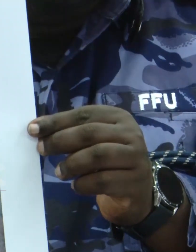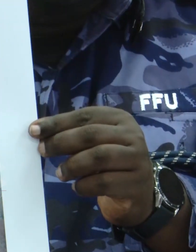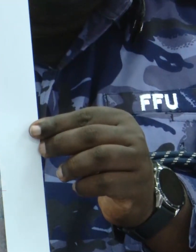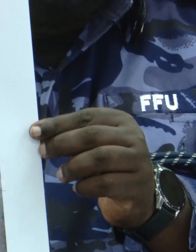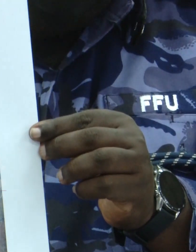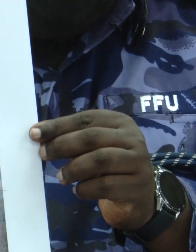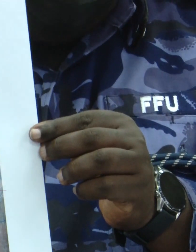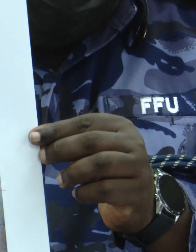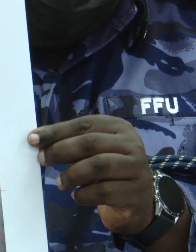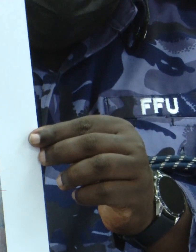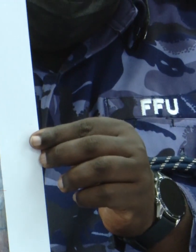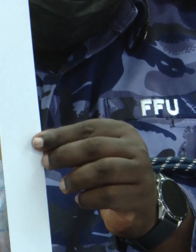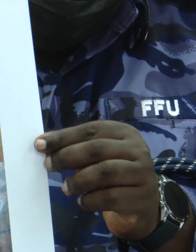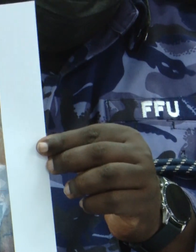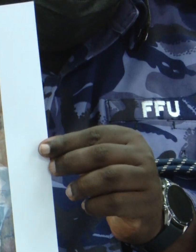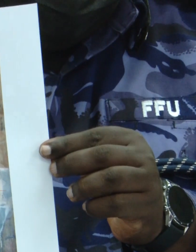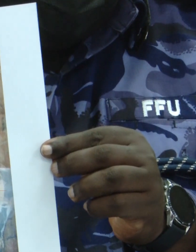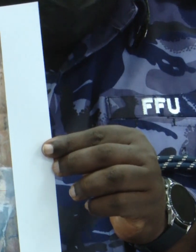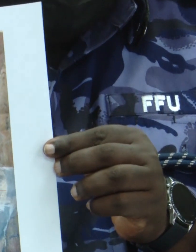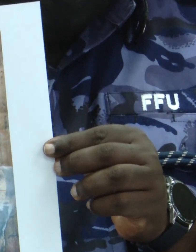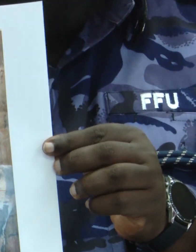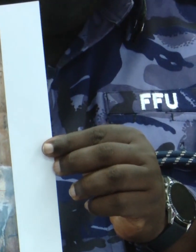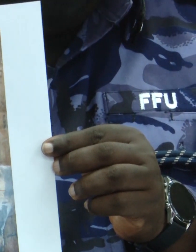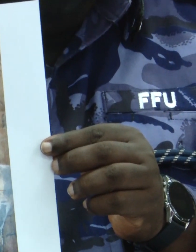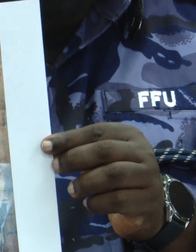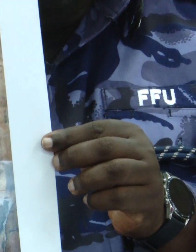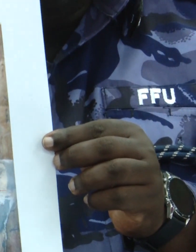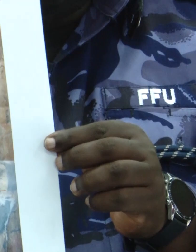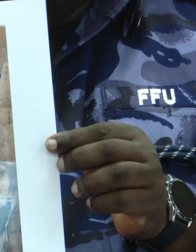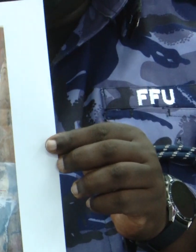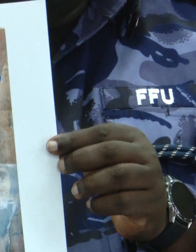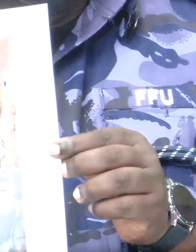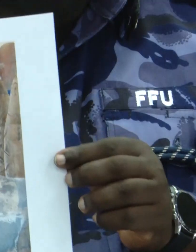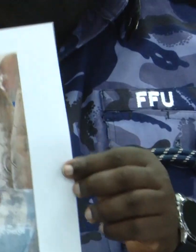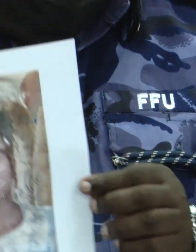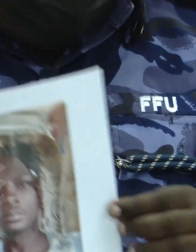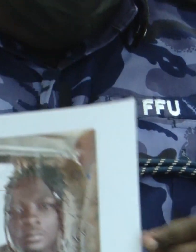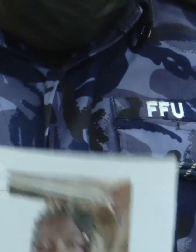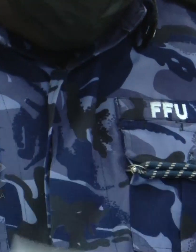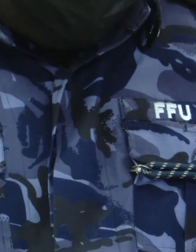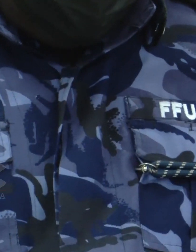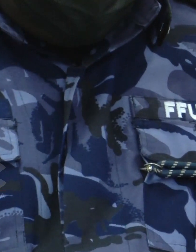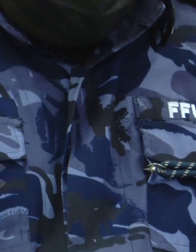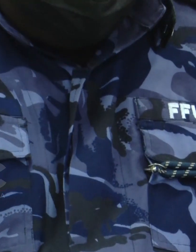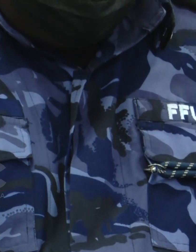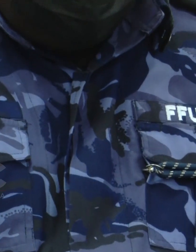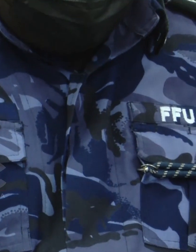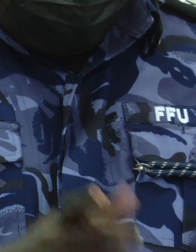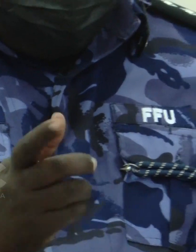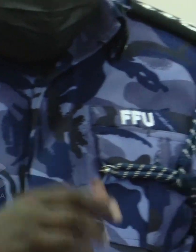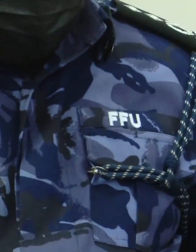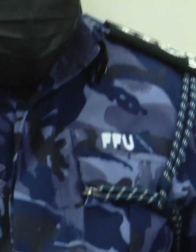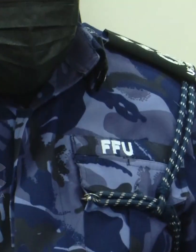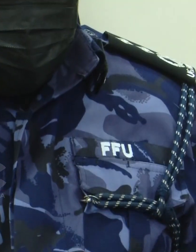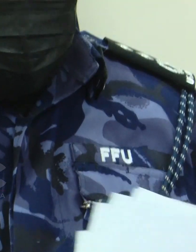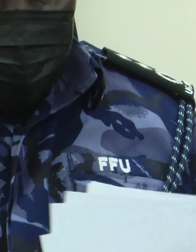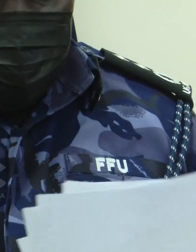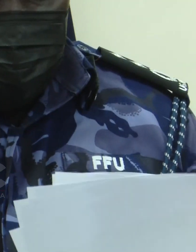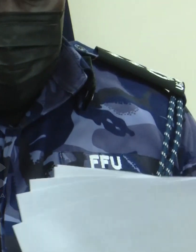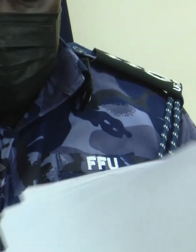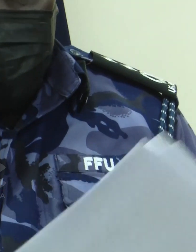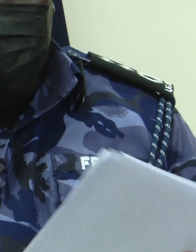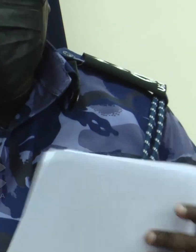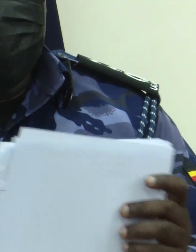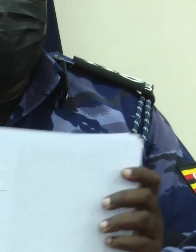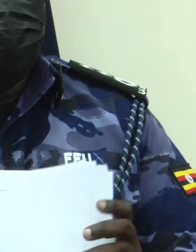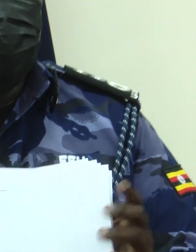were aiming at gathering more guns to launch attacks overthrowing the government. Police have withheld the name of the principal of